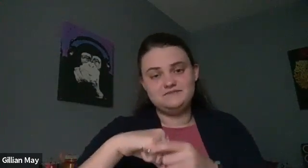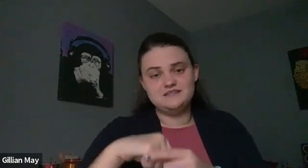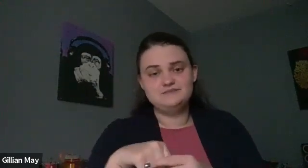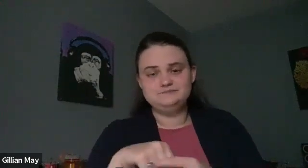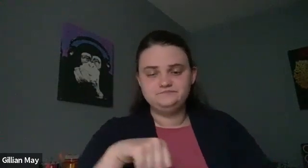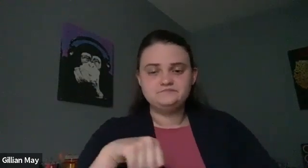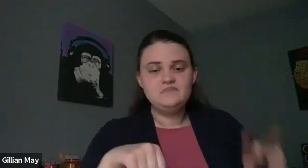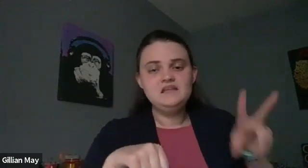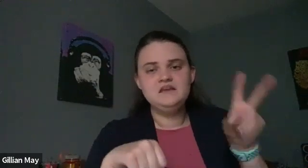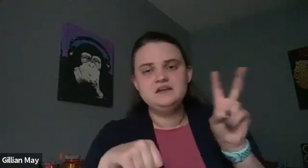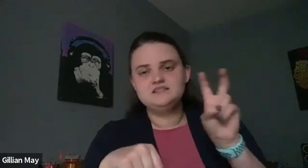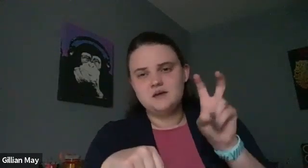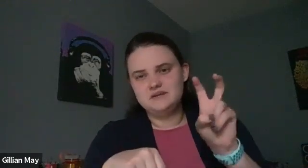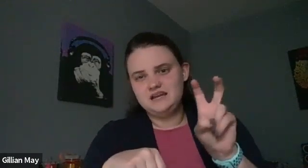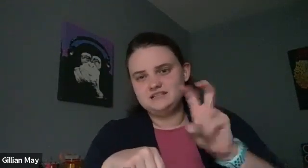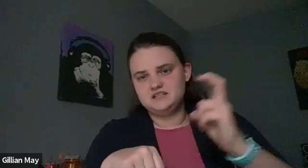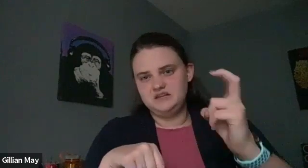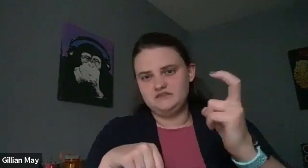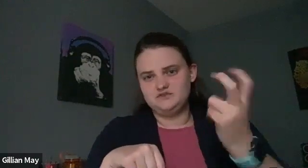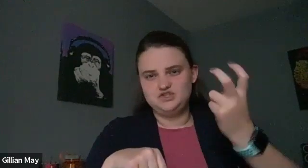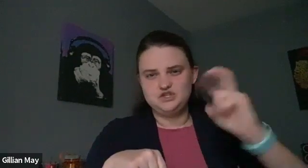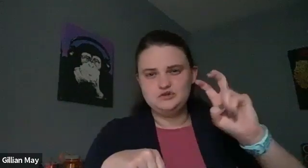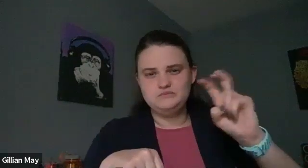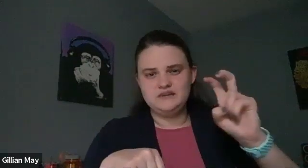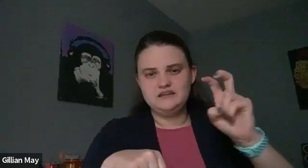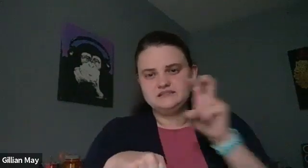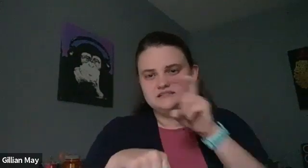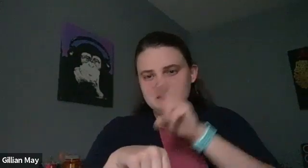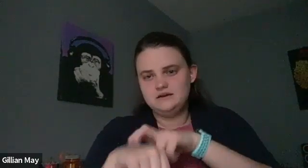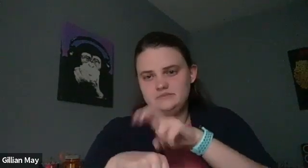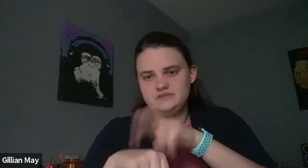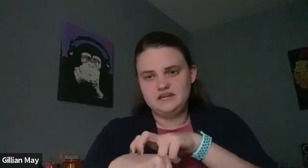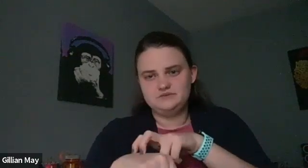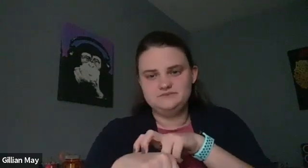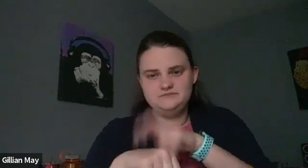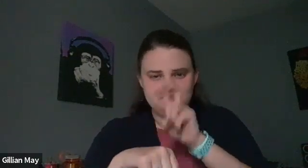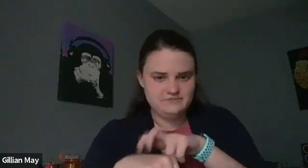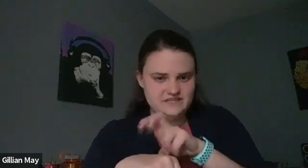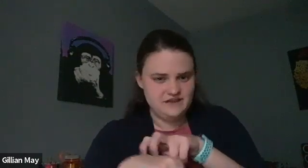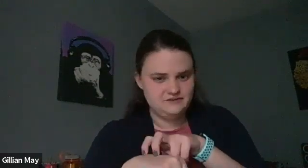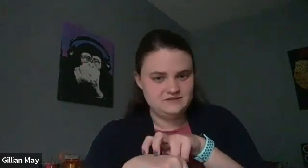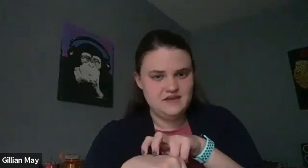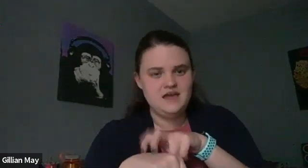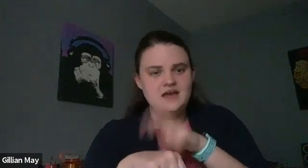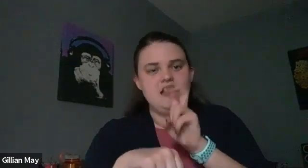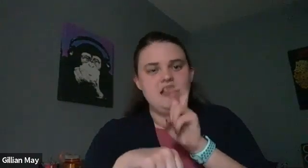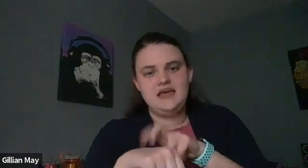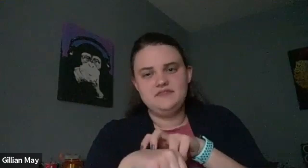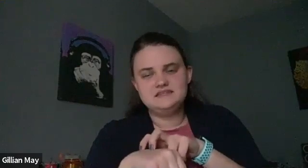fist. Dominant hand is going to be in those two bent X's, potatoes, potatoes. And this